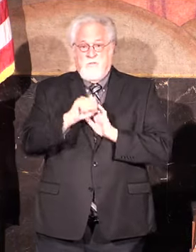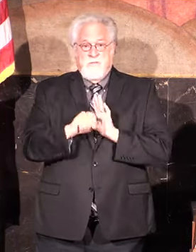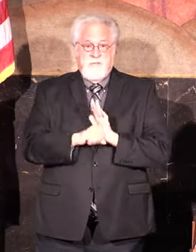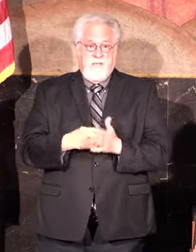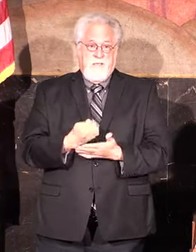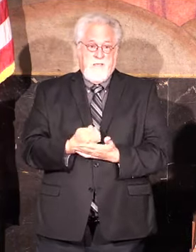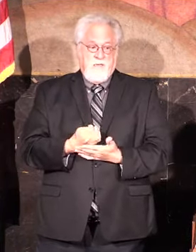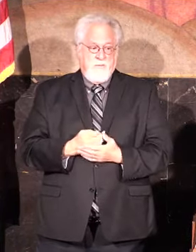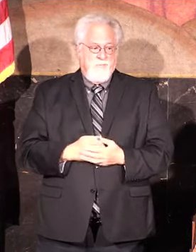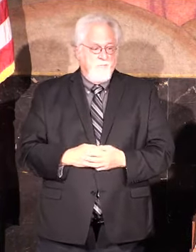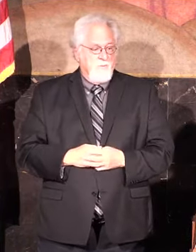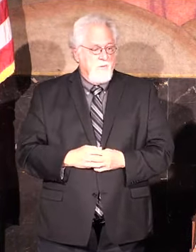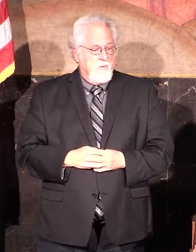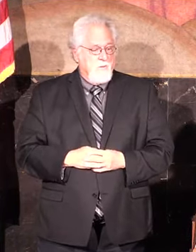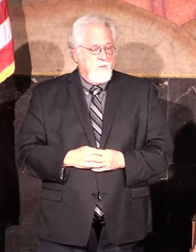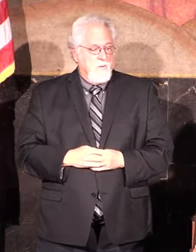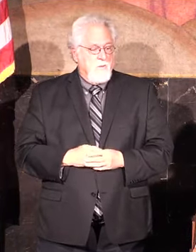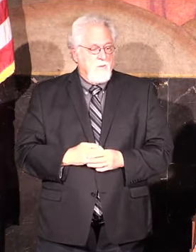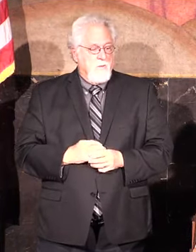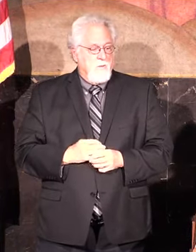economy.